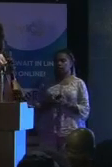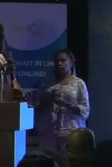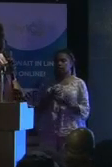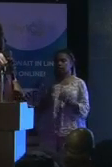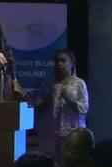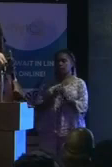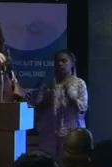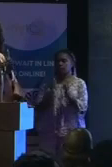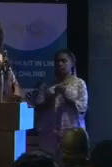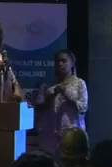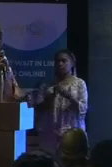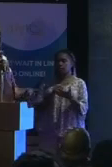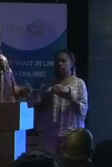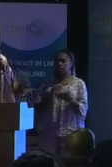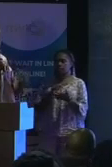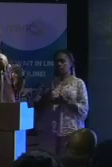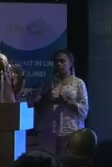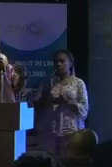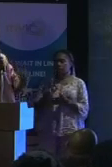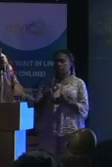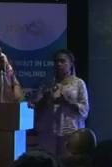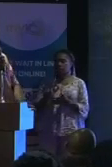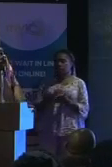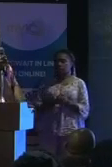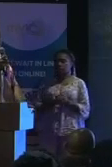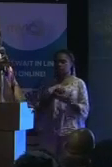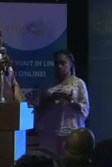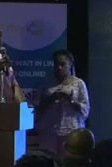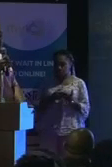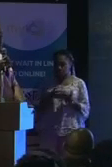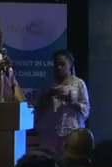tax office so it updates your